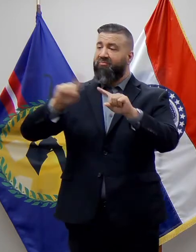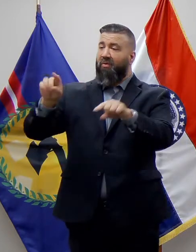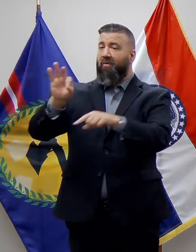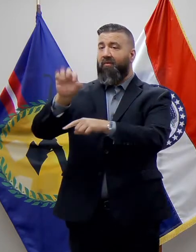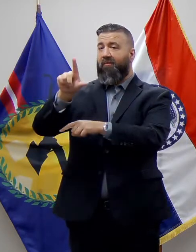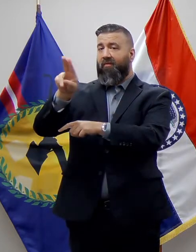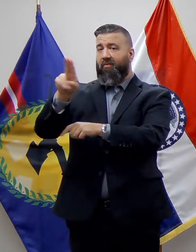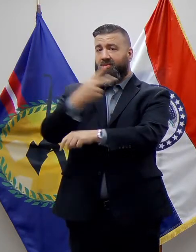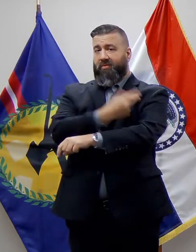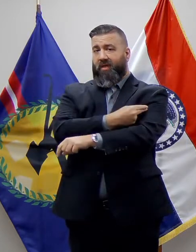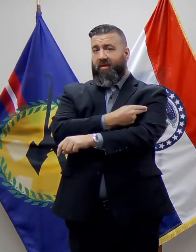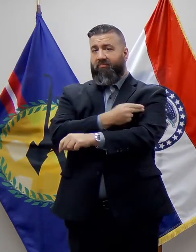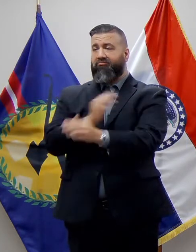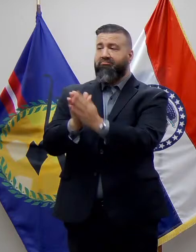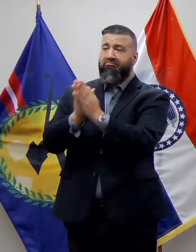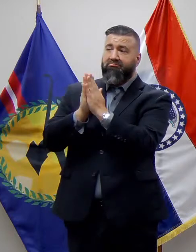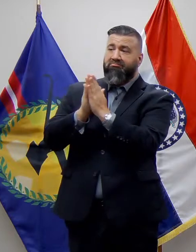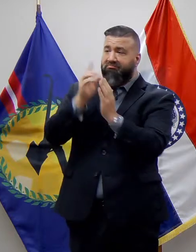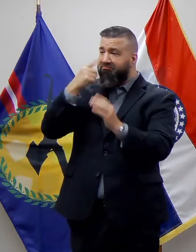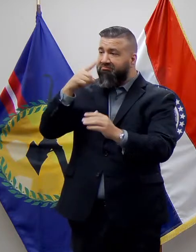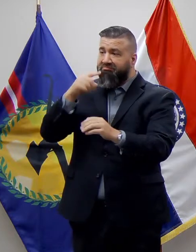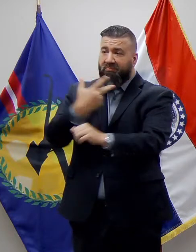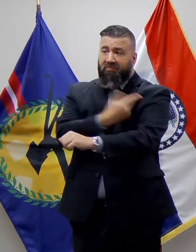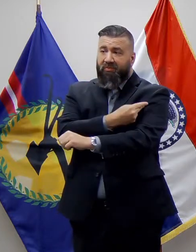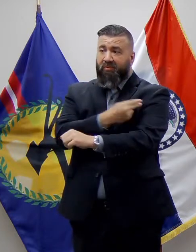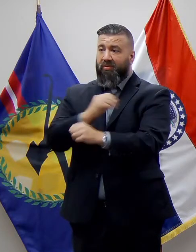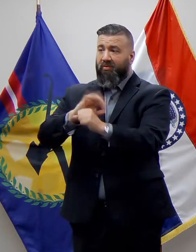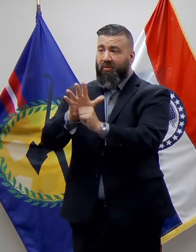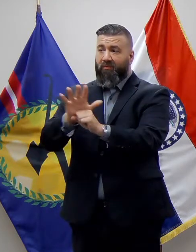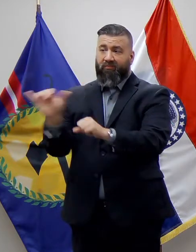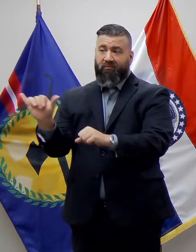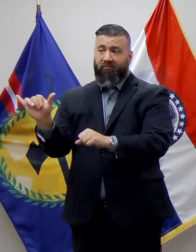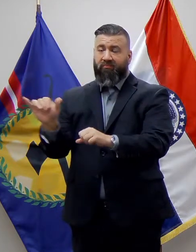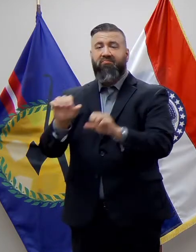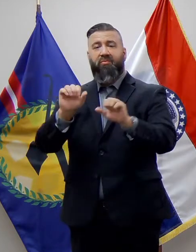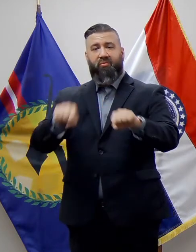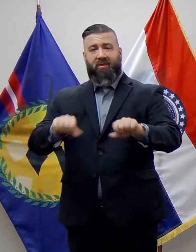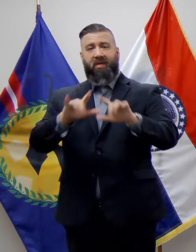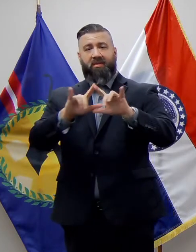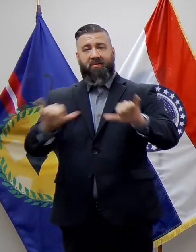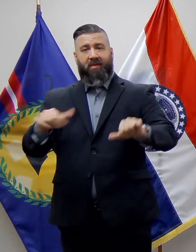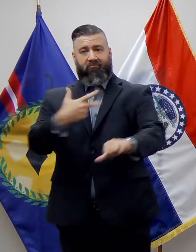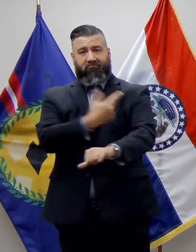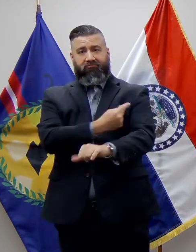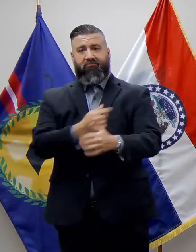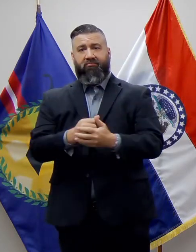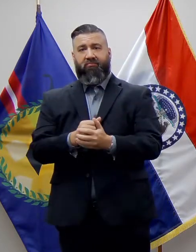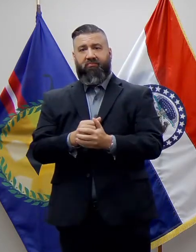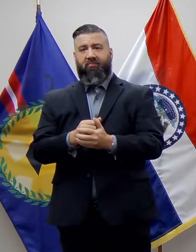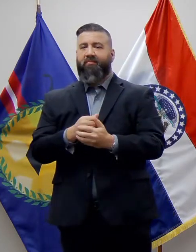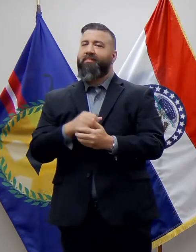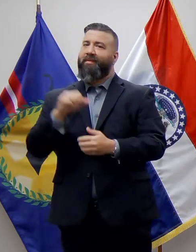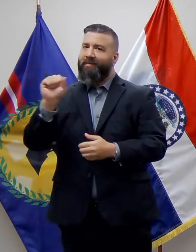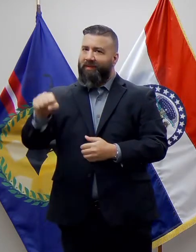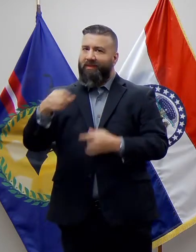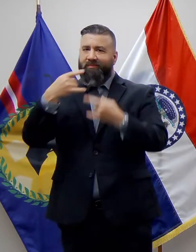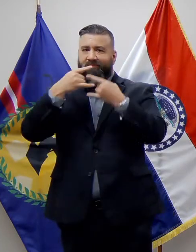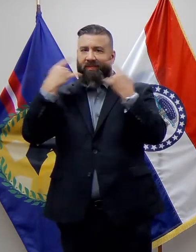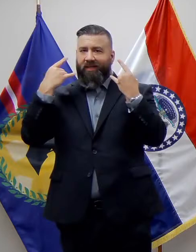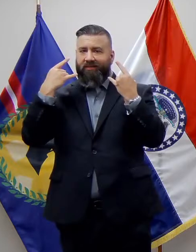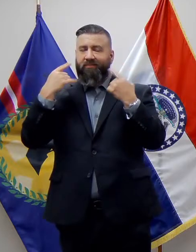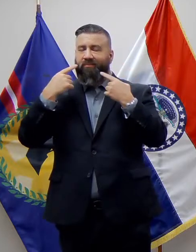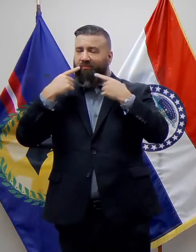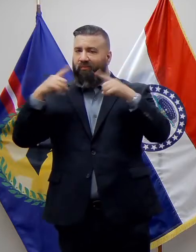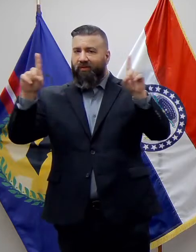COVID shot as well. They can be taken together. And yes, wear a mask. They work. There's no law